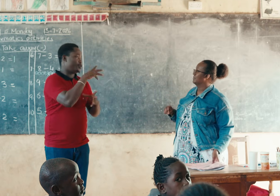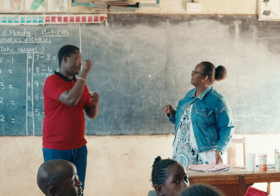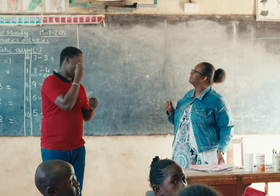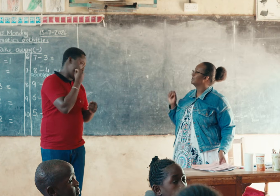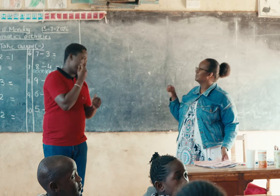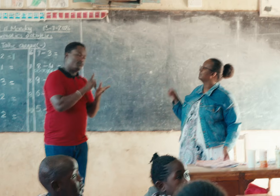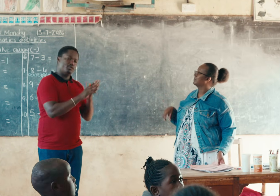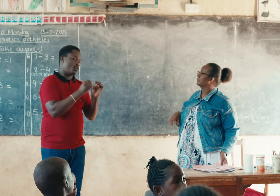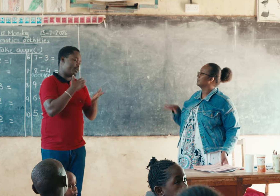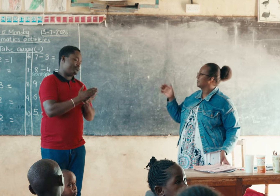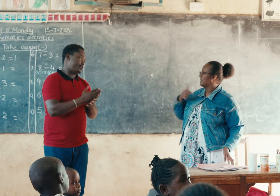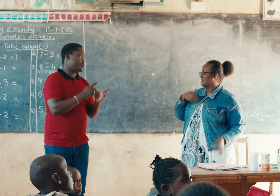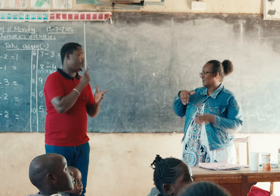problem is.